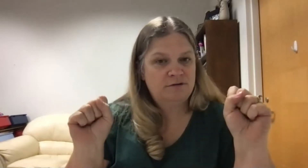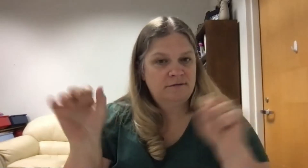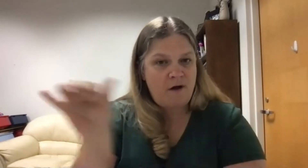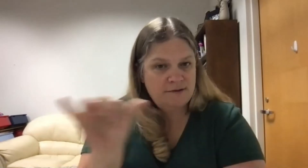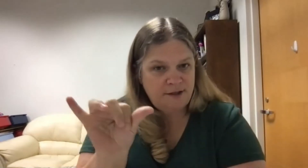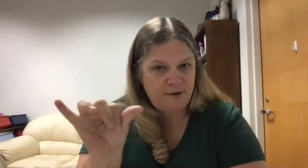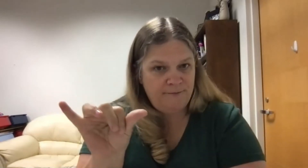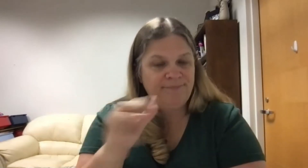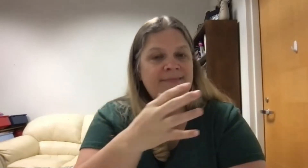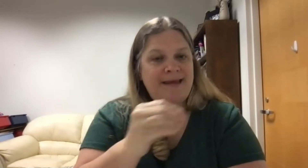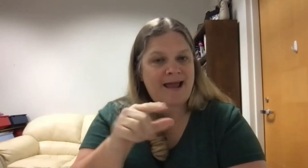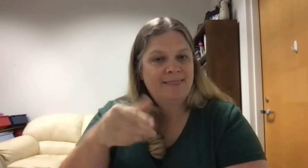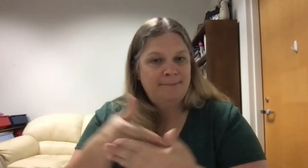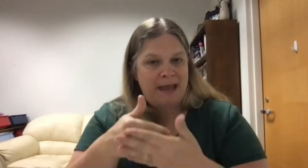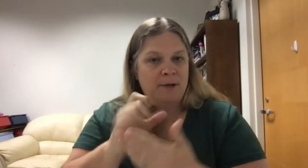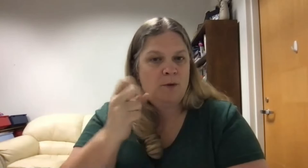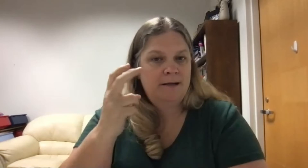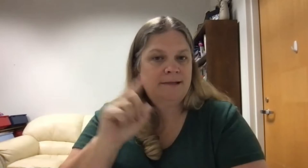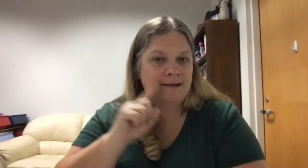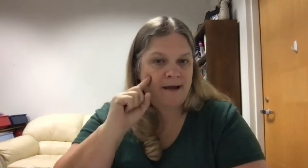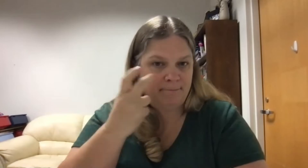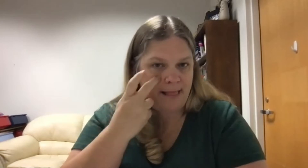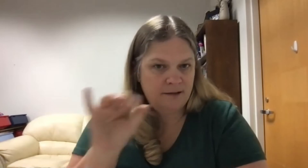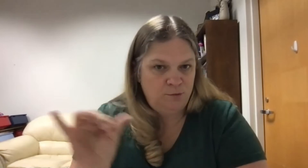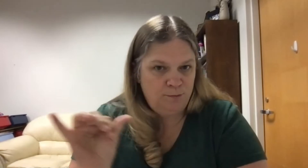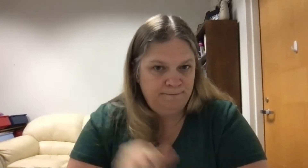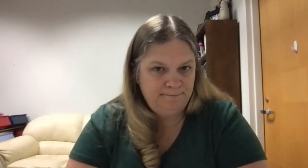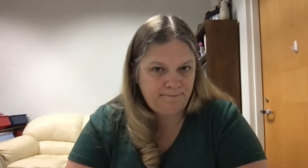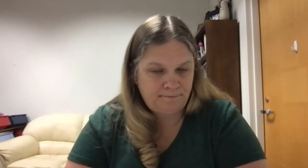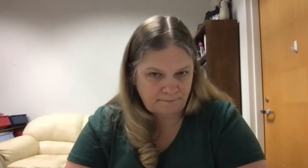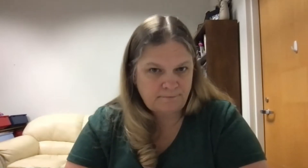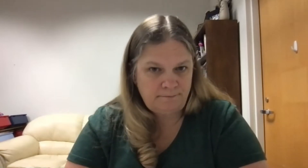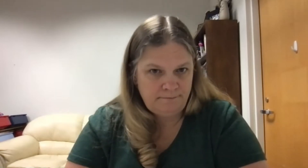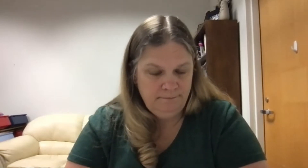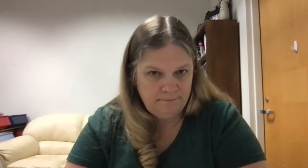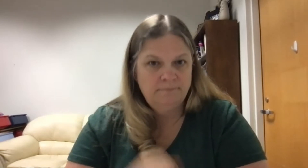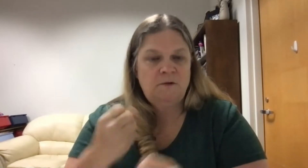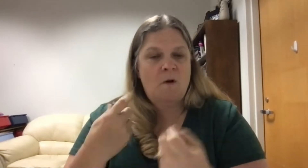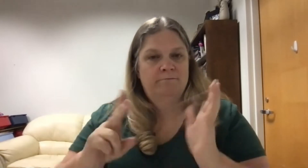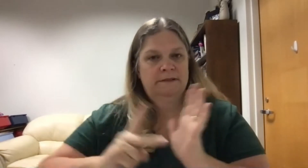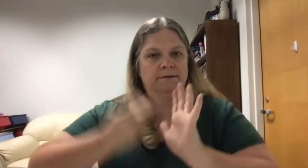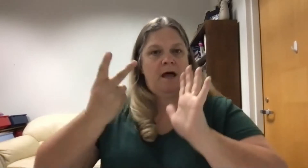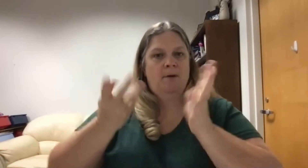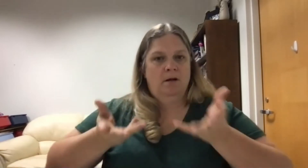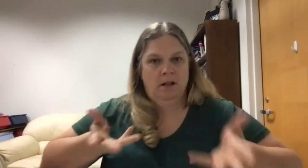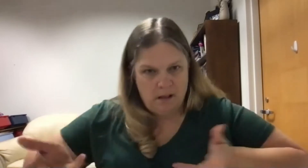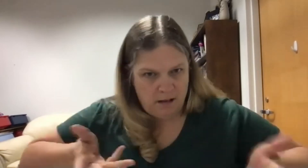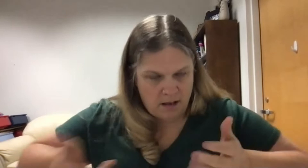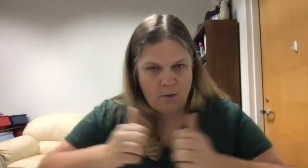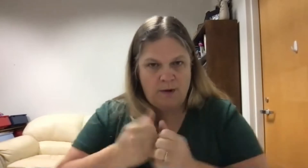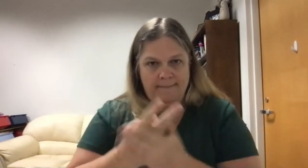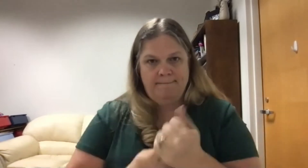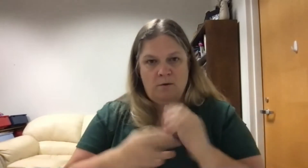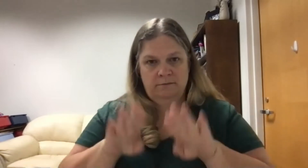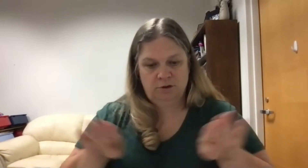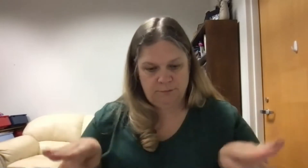and he was also diagnosed with charge. And the baby was deaf blind as well. And